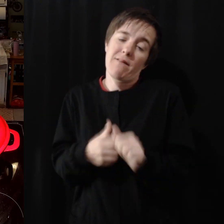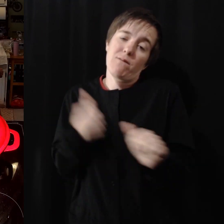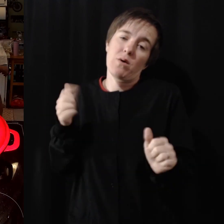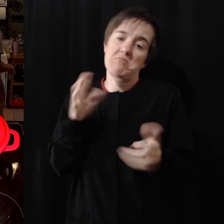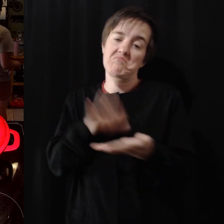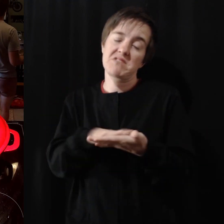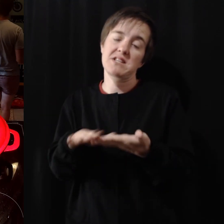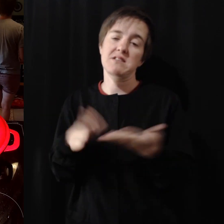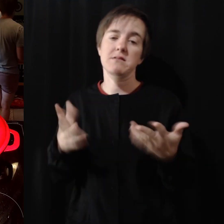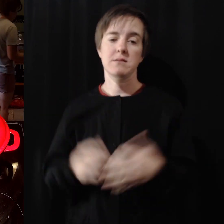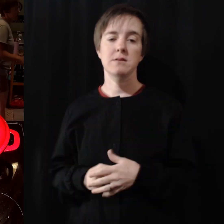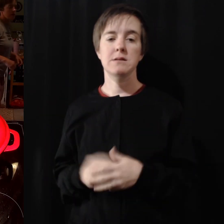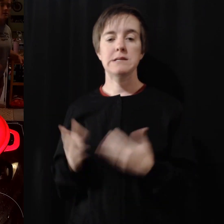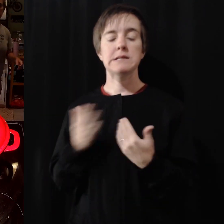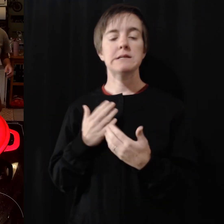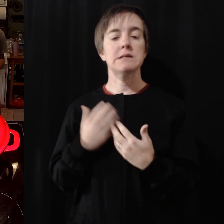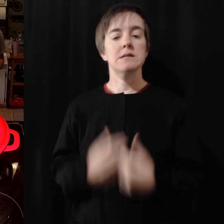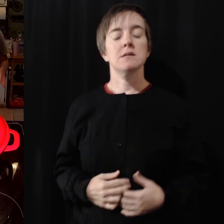nice.